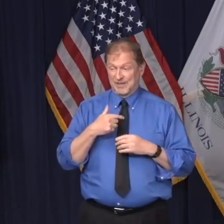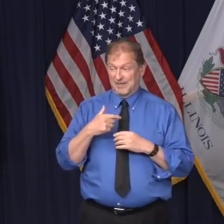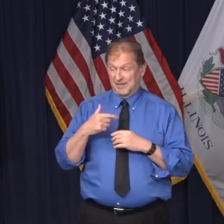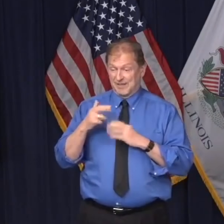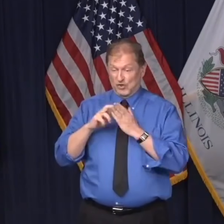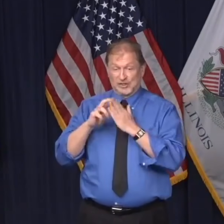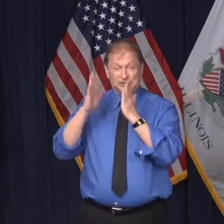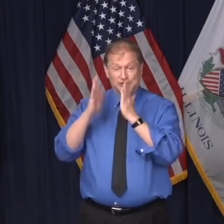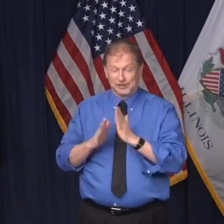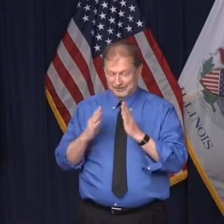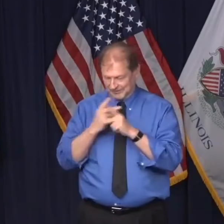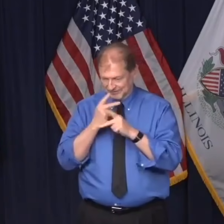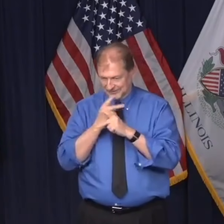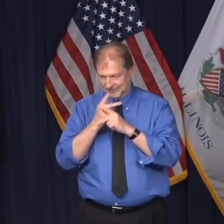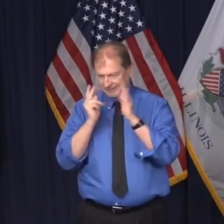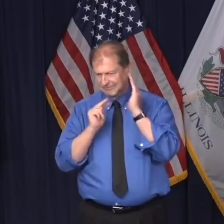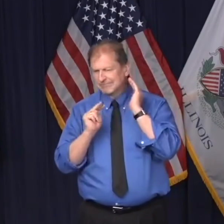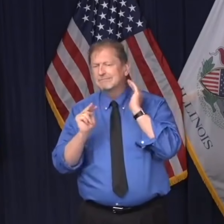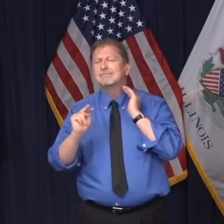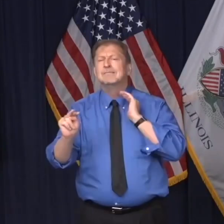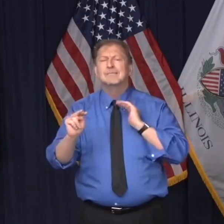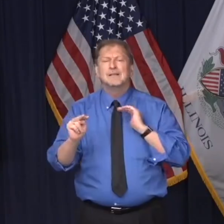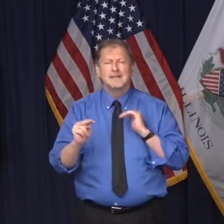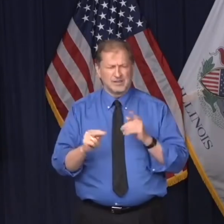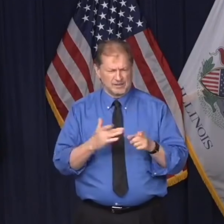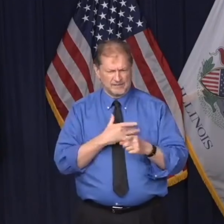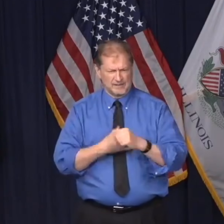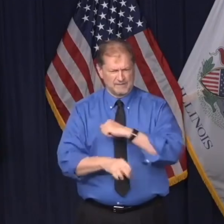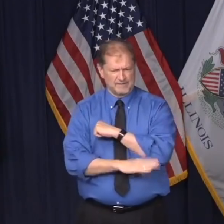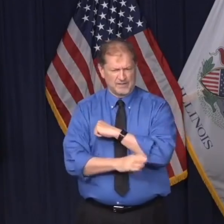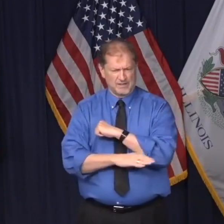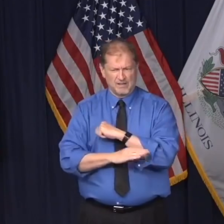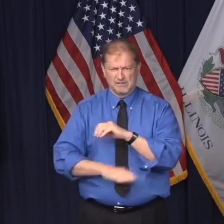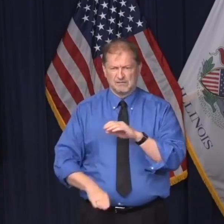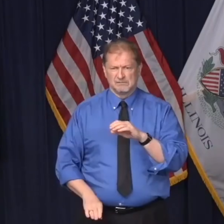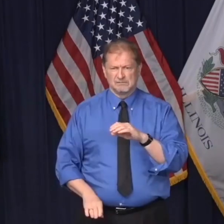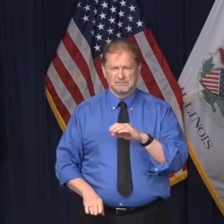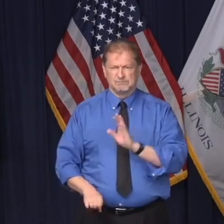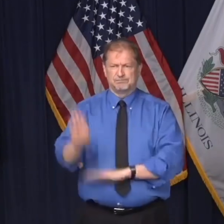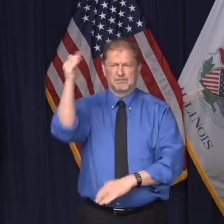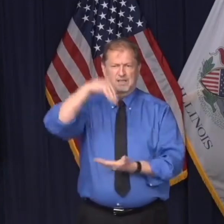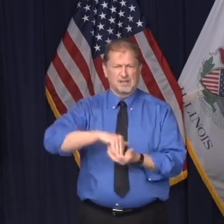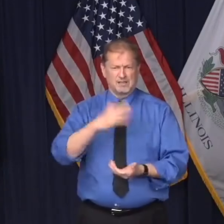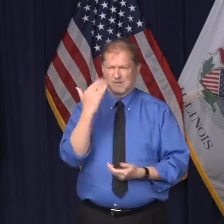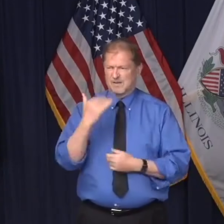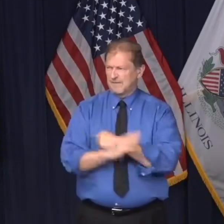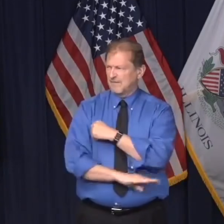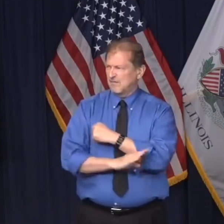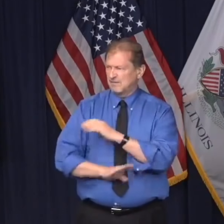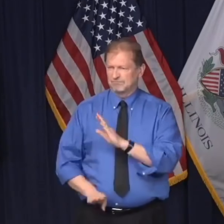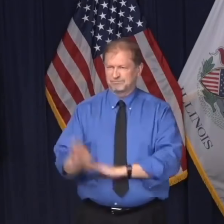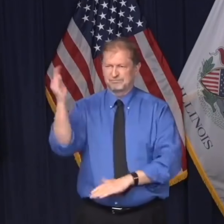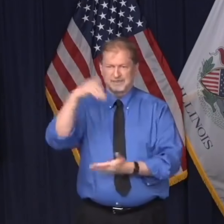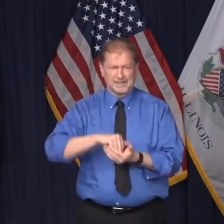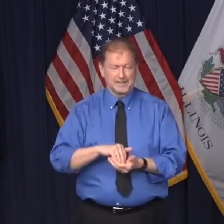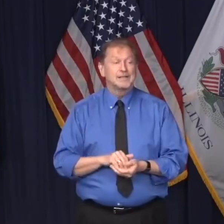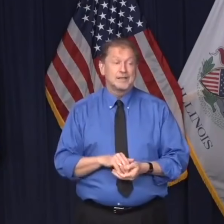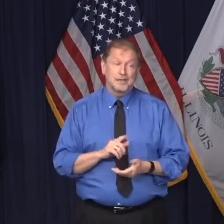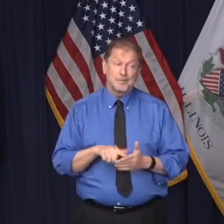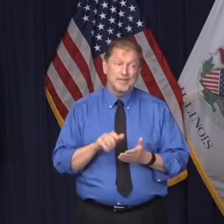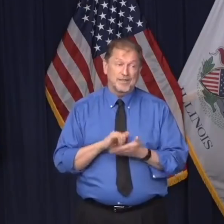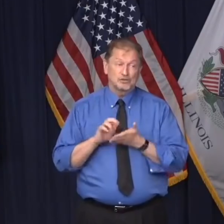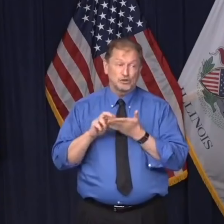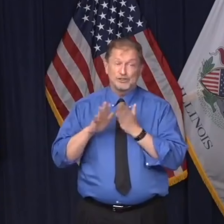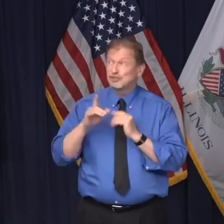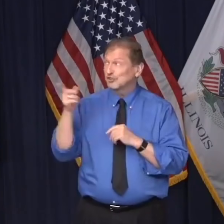to say, well, why would there be a surge in the fall? What does the fall have to do with anything? And yet, the experts say that is precisely